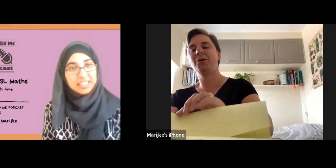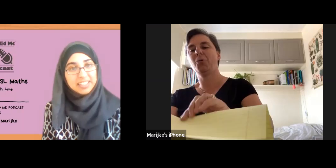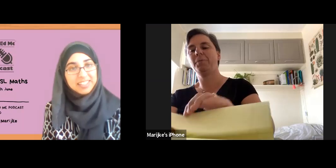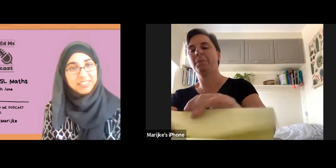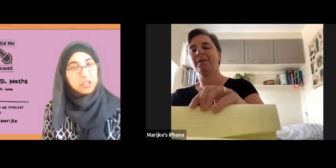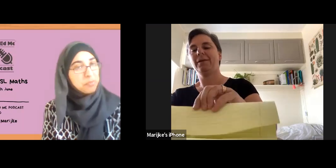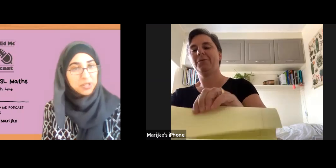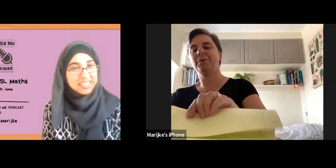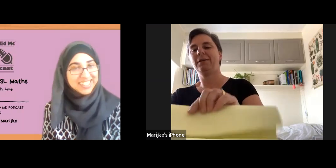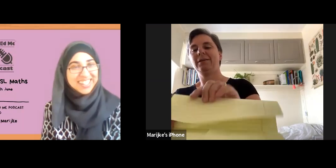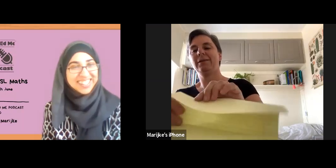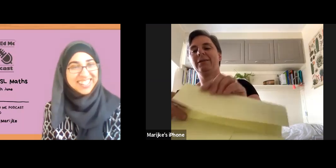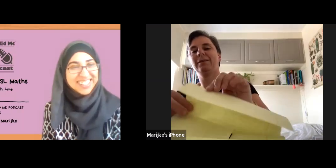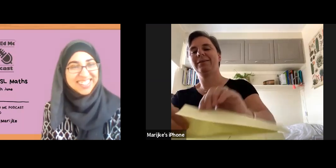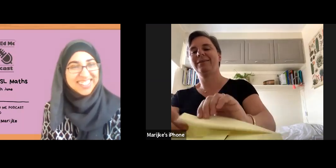know. Cuboid. Right. Hang